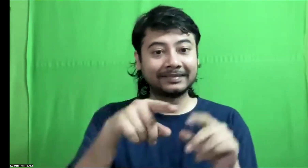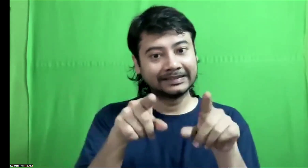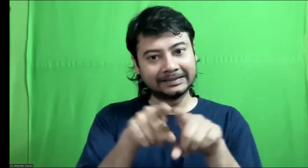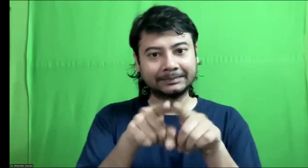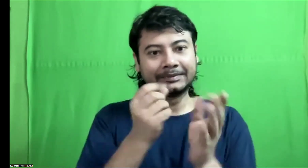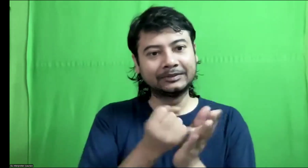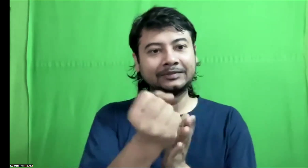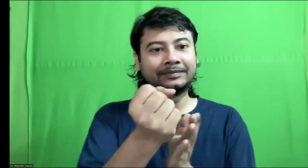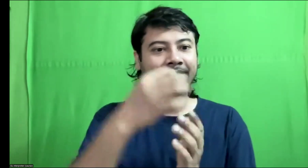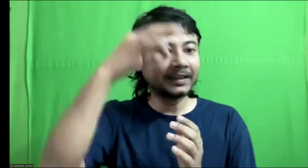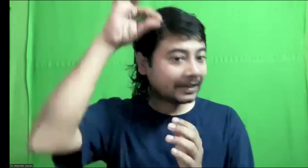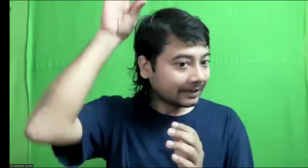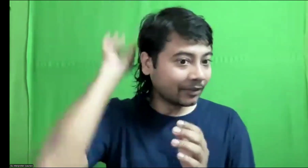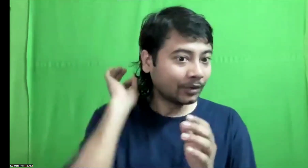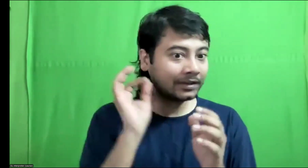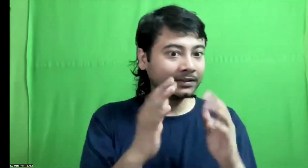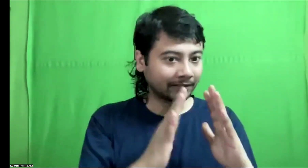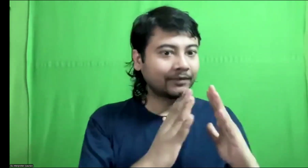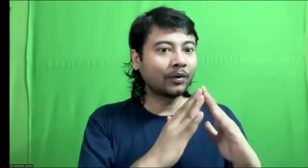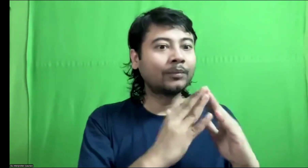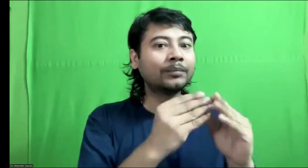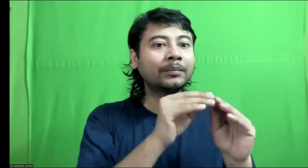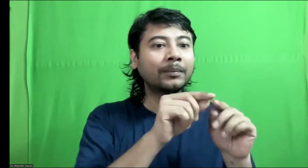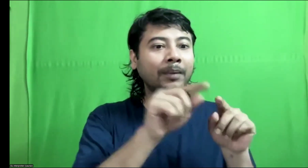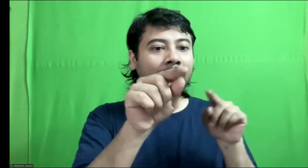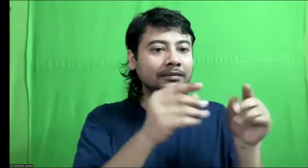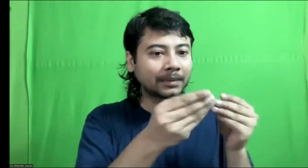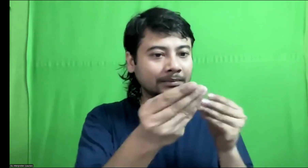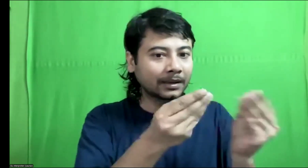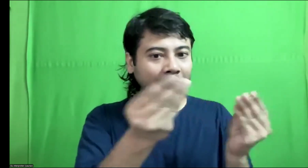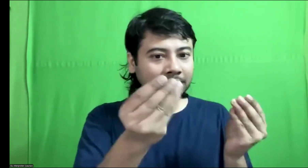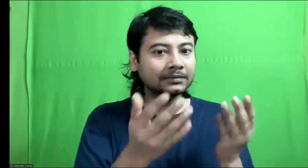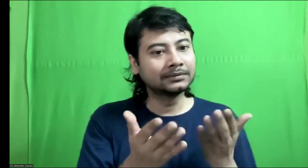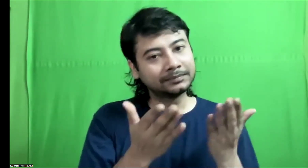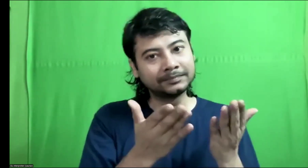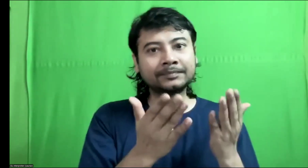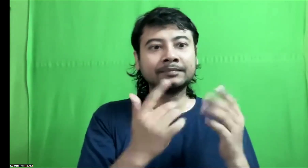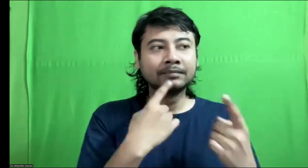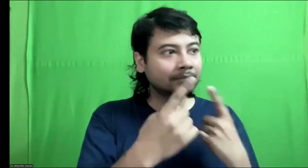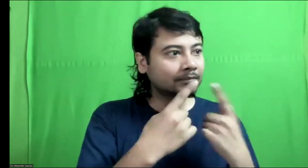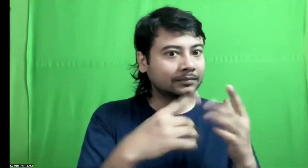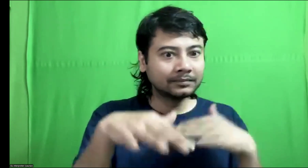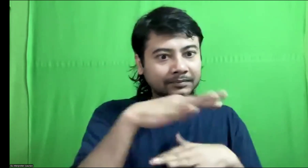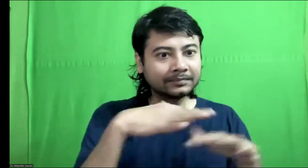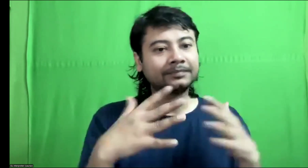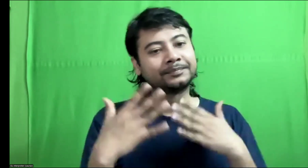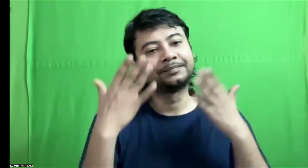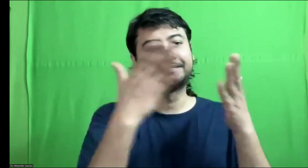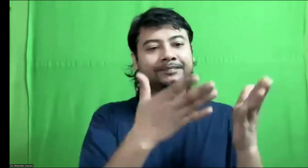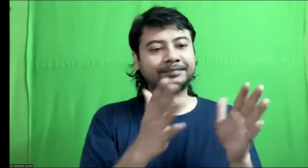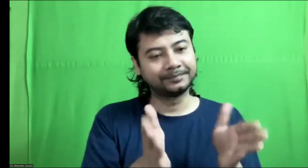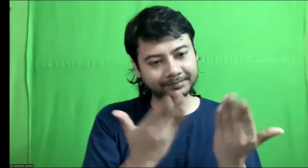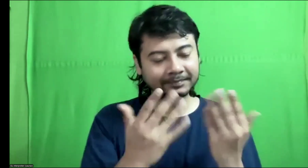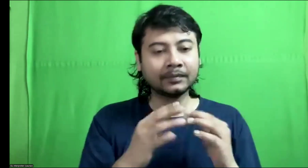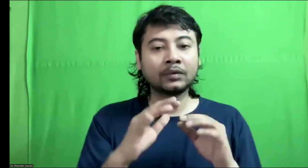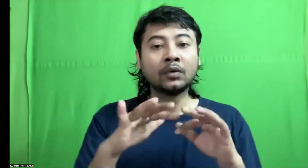and help them. But somehow, if you can individually on your own organize such a program, like you can have